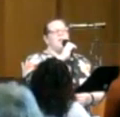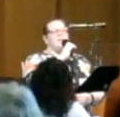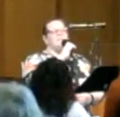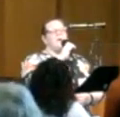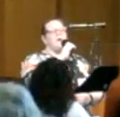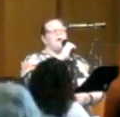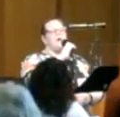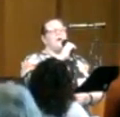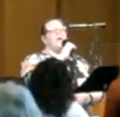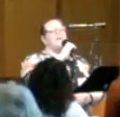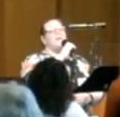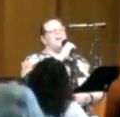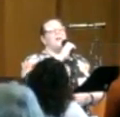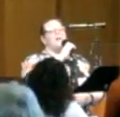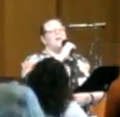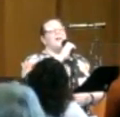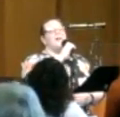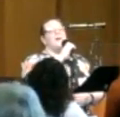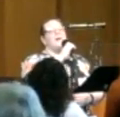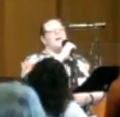There is